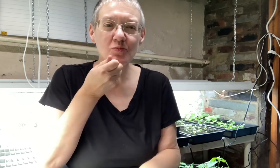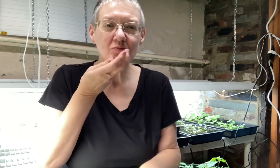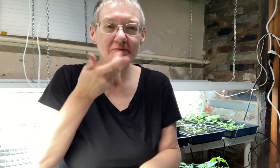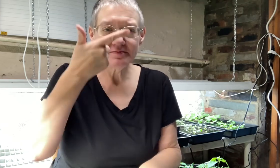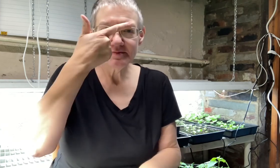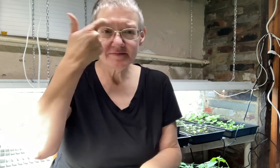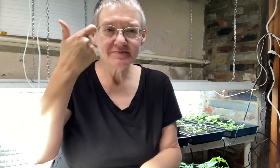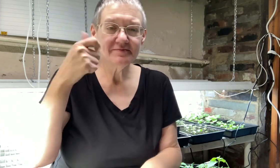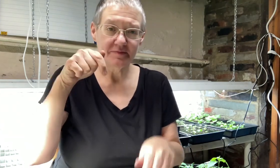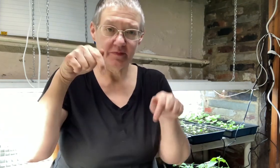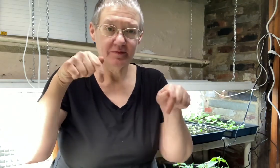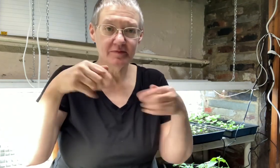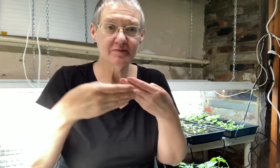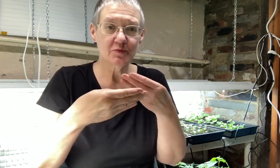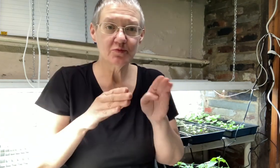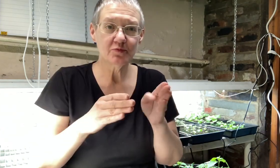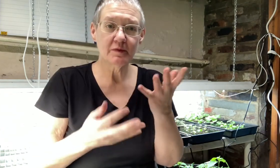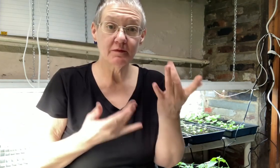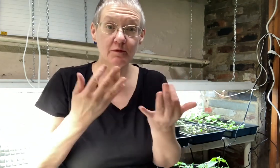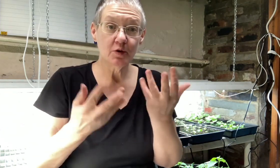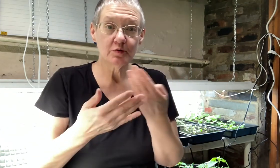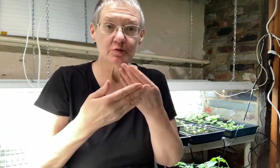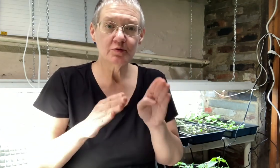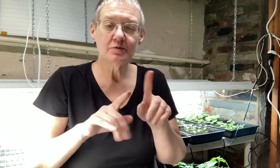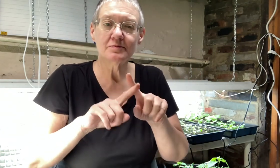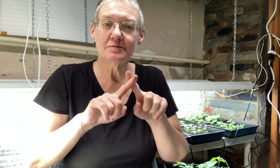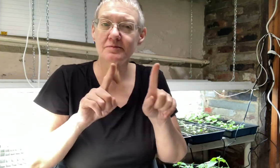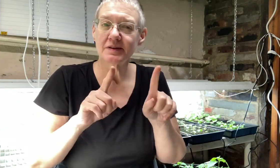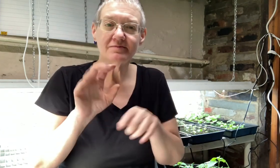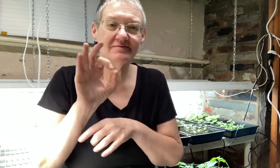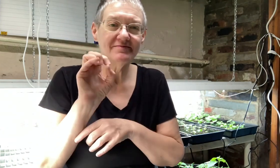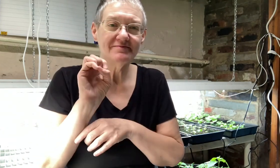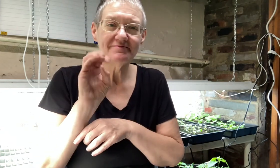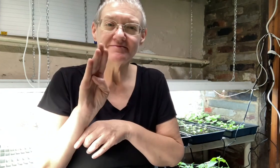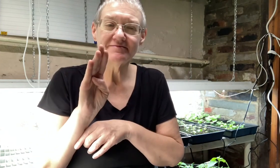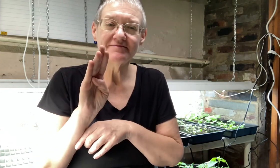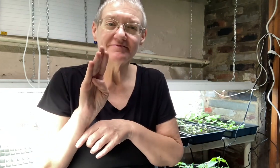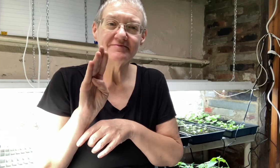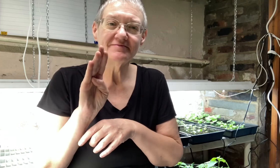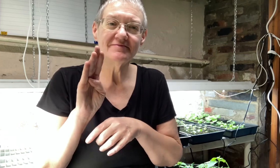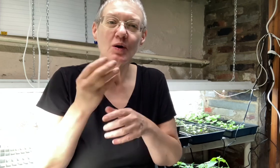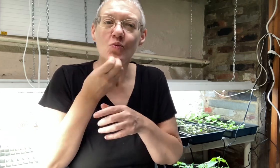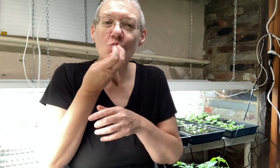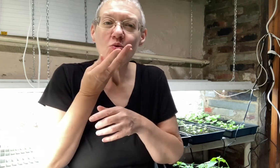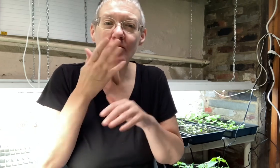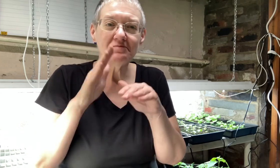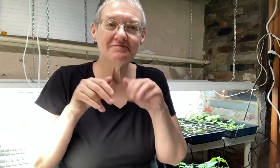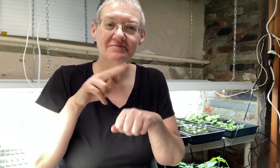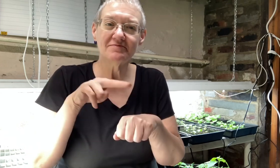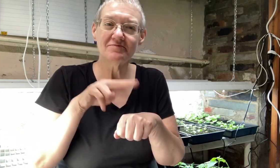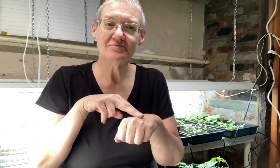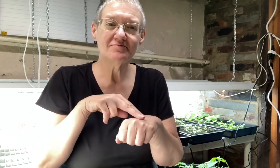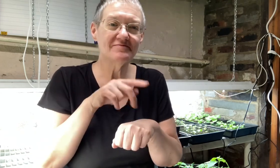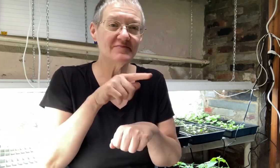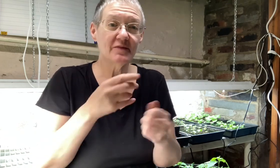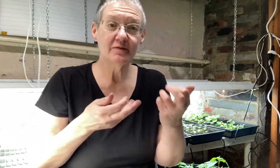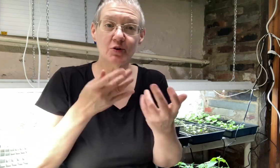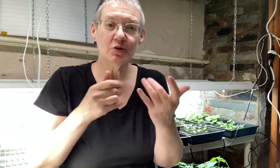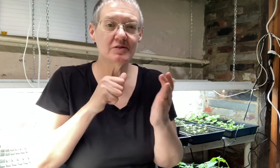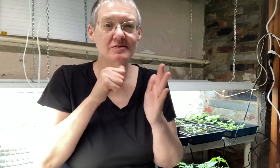They need that extra warmth because this furnace room hasn't been running very much because we've had a